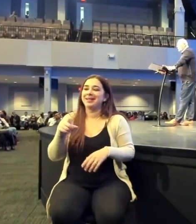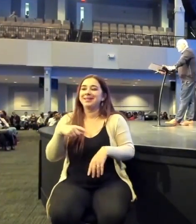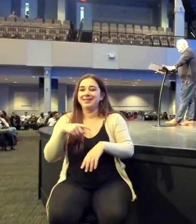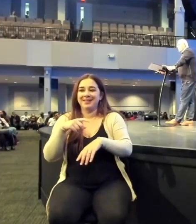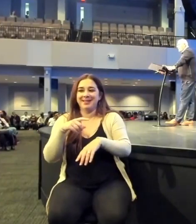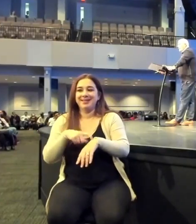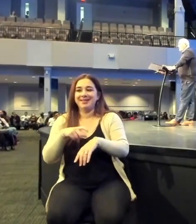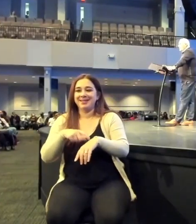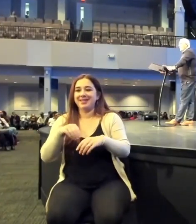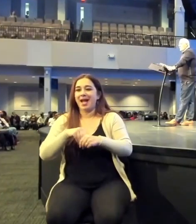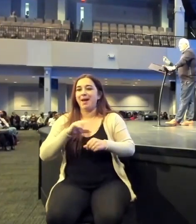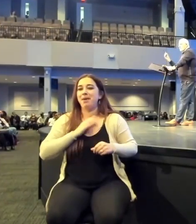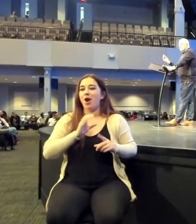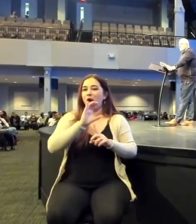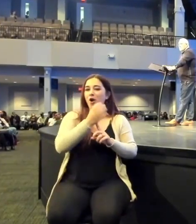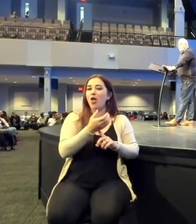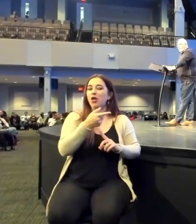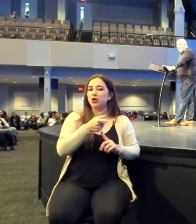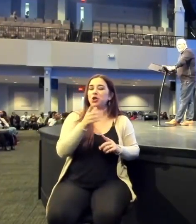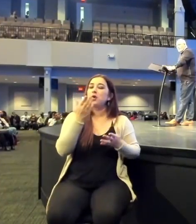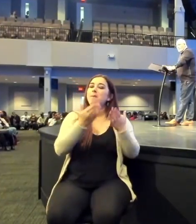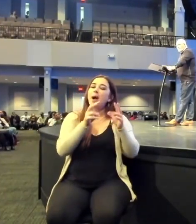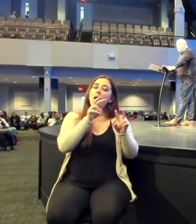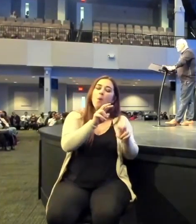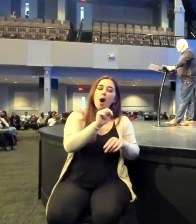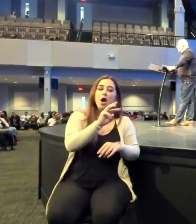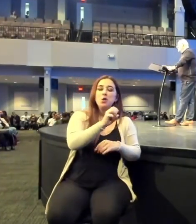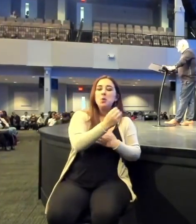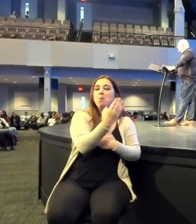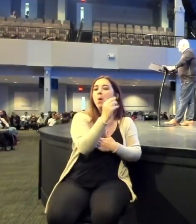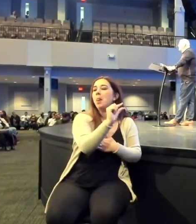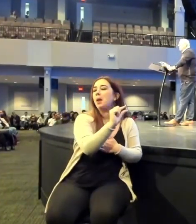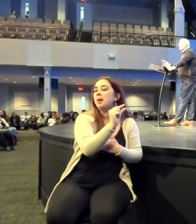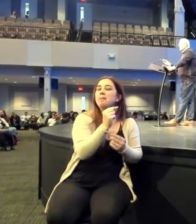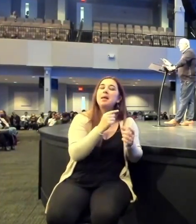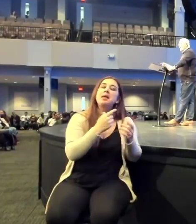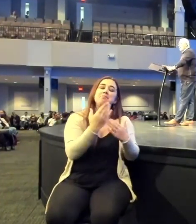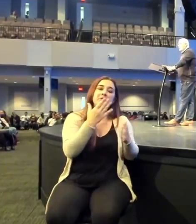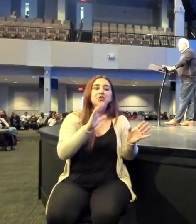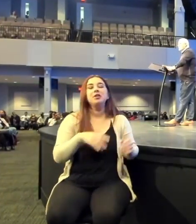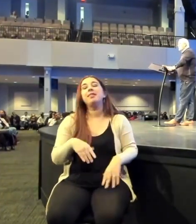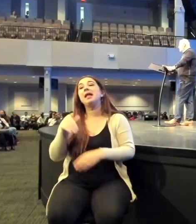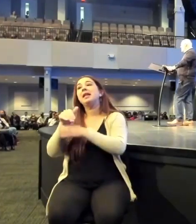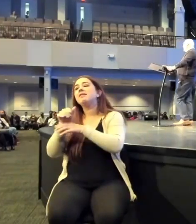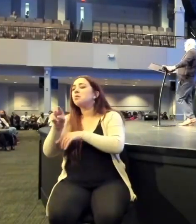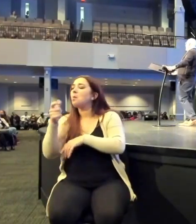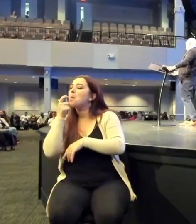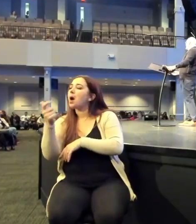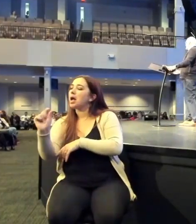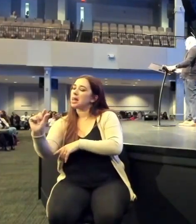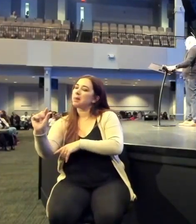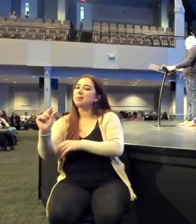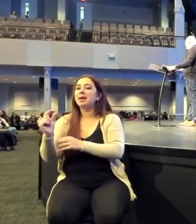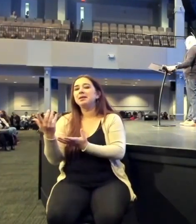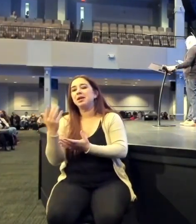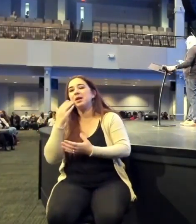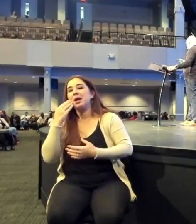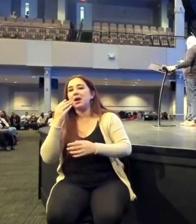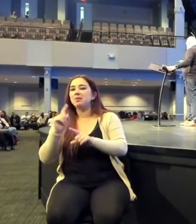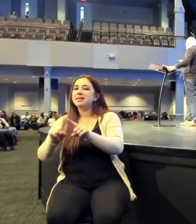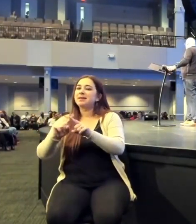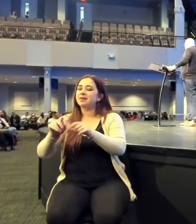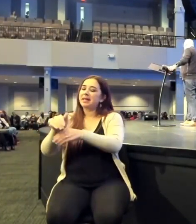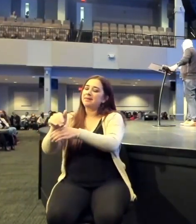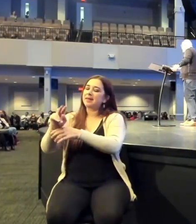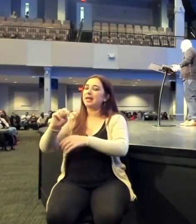where you might get a little bit of news in the morning, and then you would watch the evening news at night. And there was usually three broadcast channels that would give you the